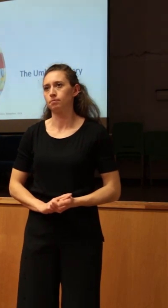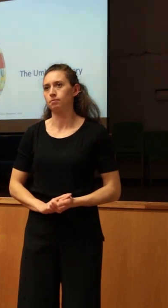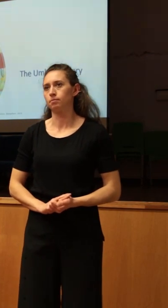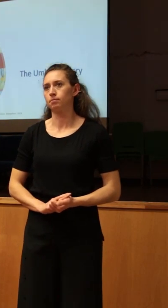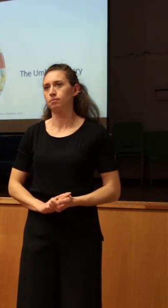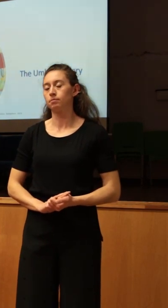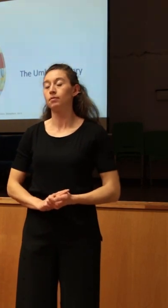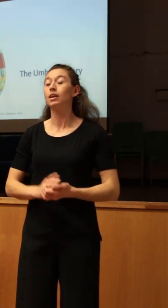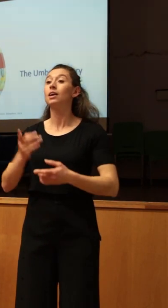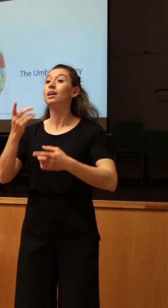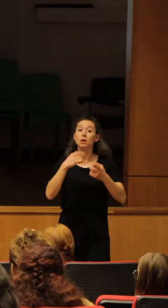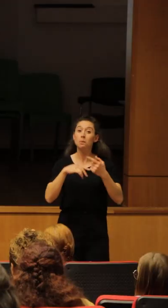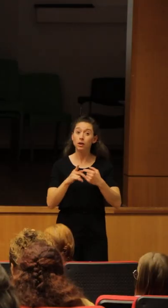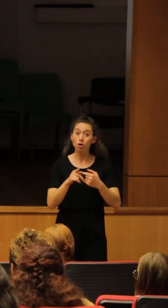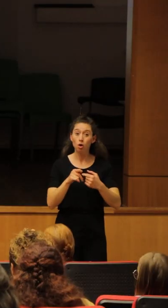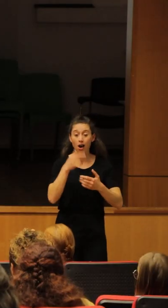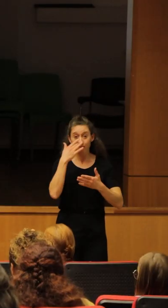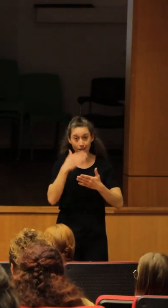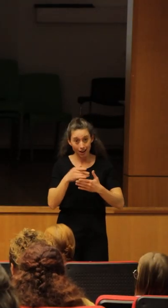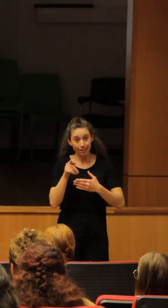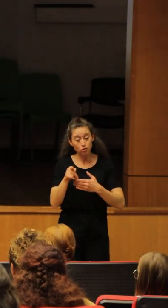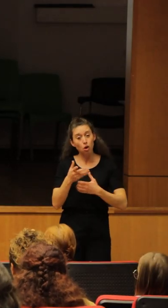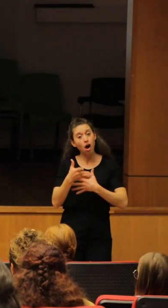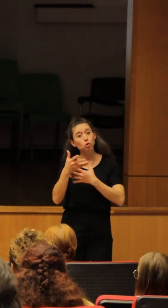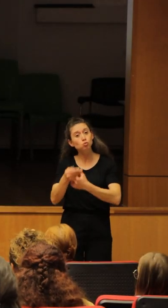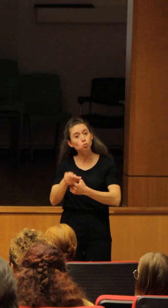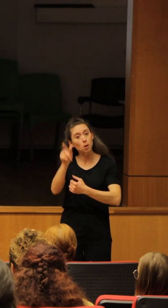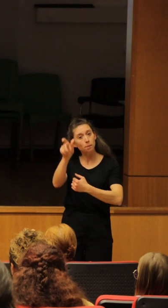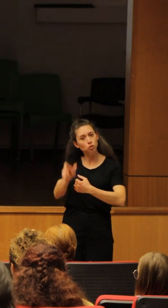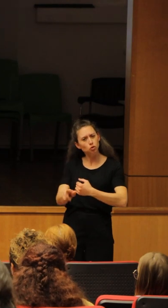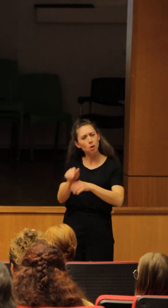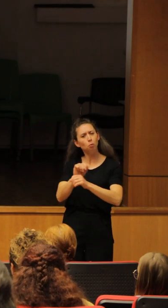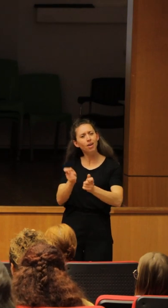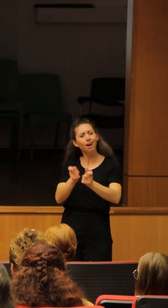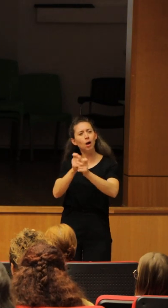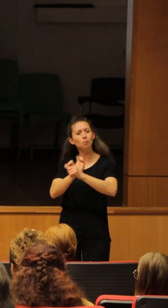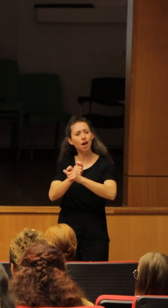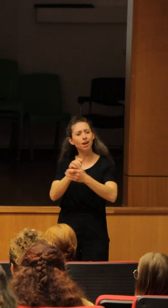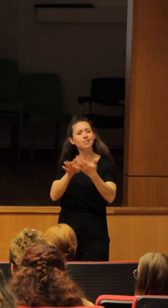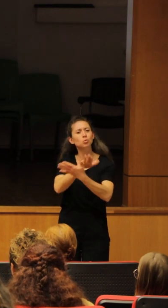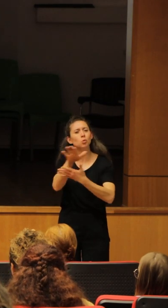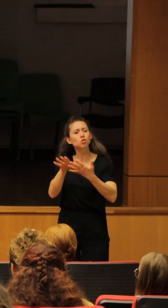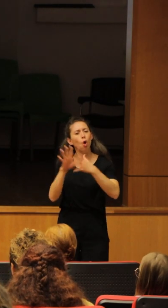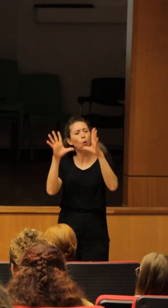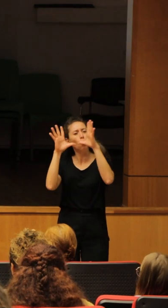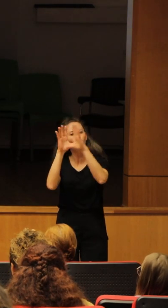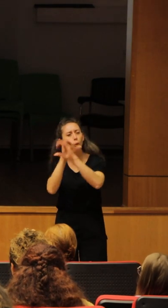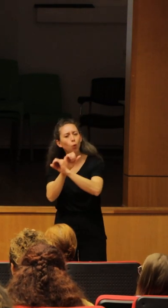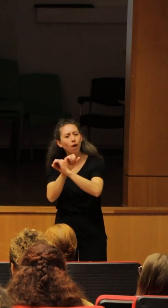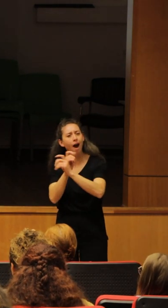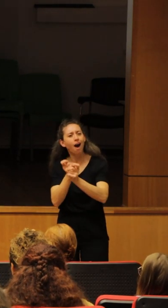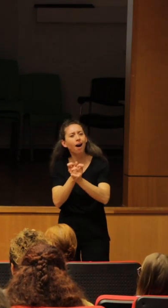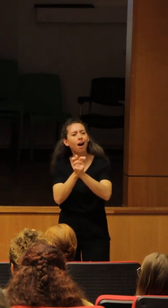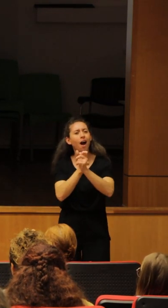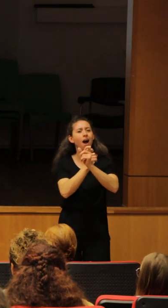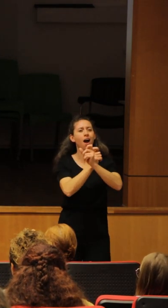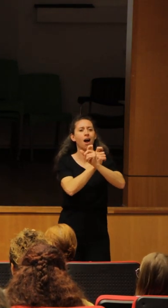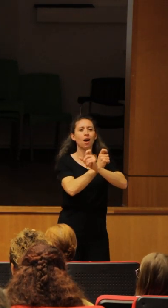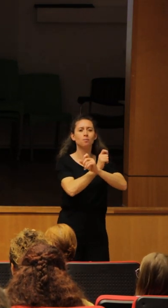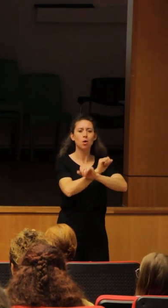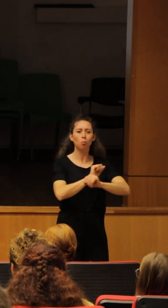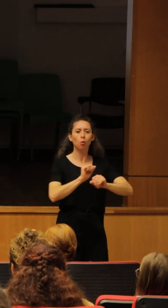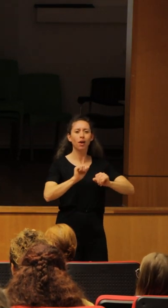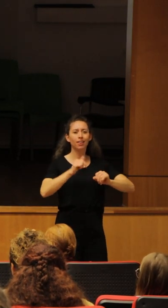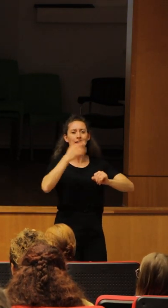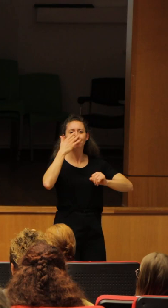through metaphors. Pero de hecho es algo que termina ayudando a la persona a salir de ese lugar de oscuridad en el que está y comenzar a hacer algo que